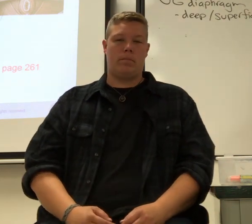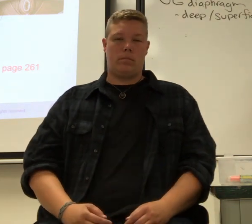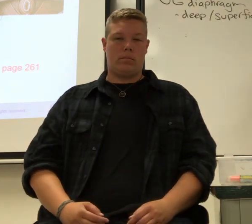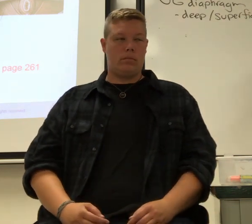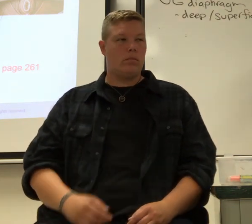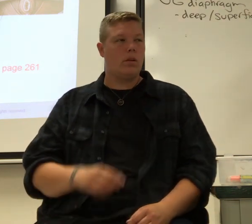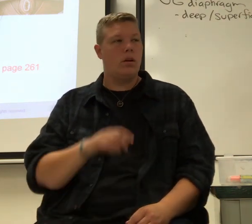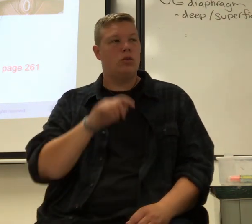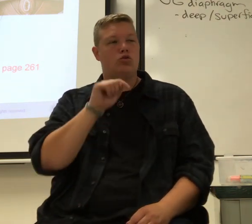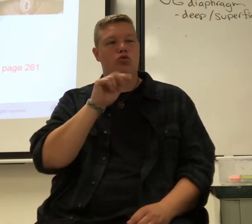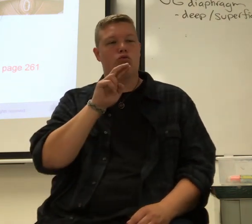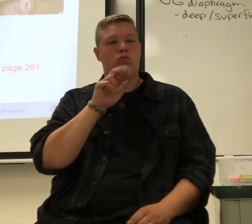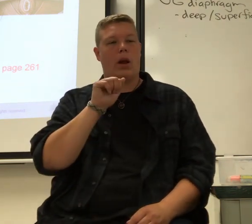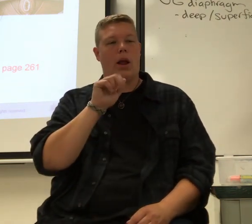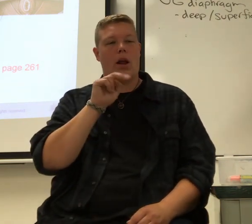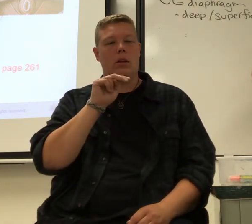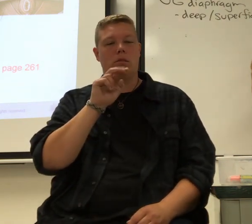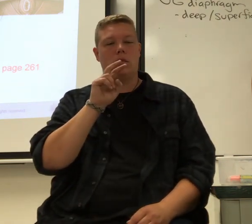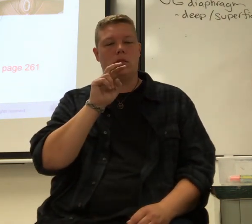Transverse perineal.